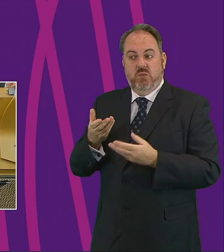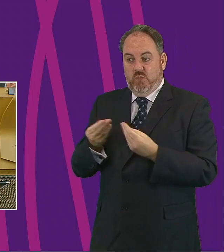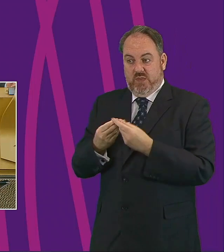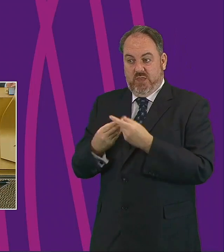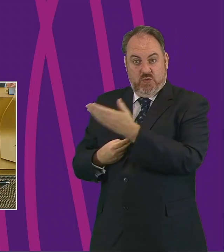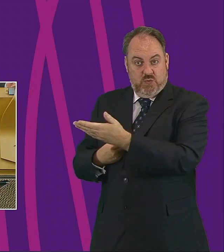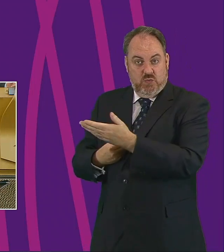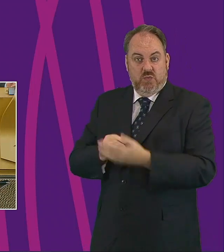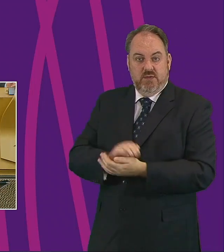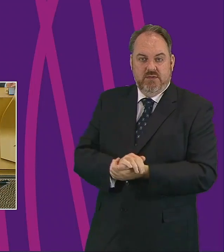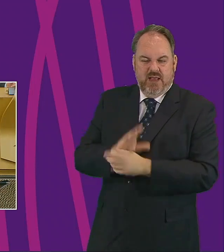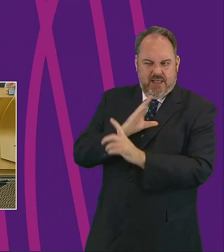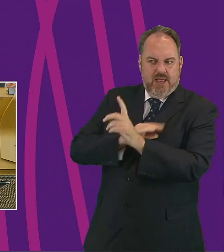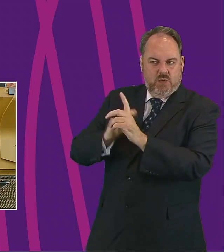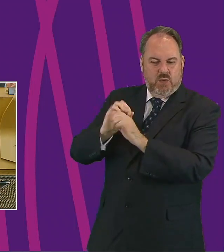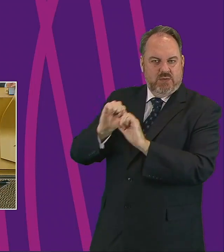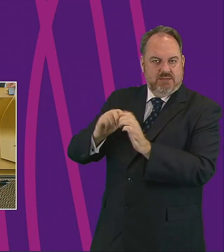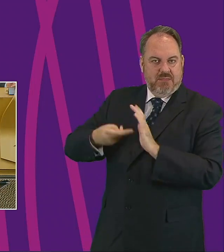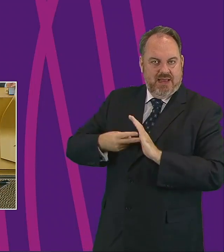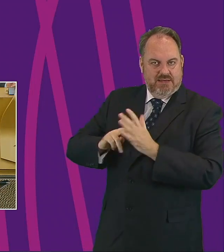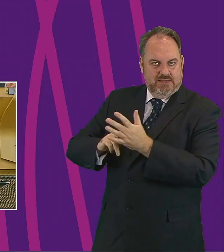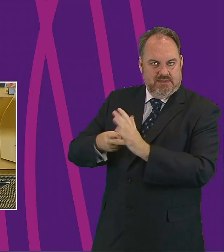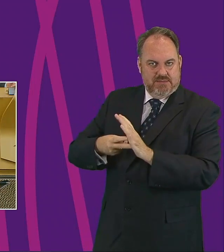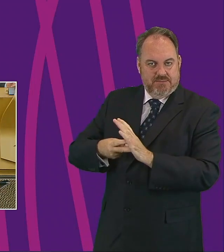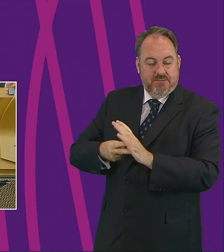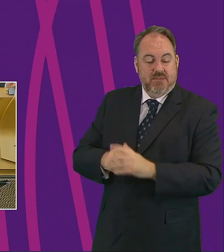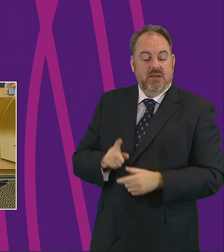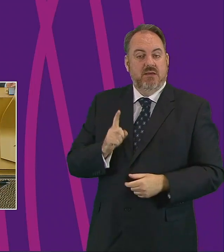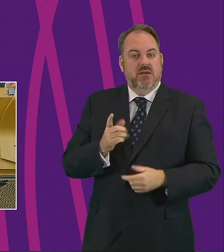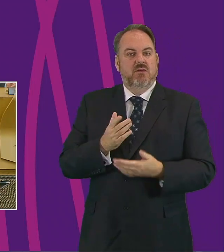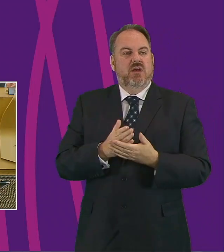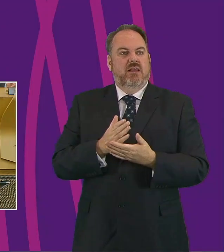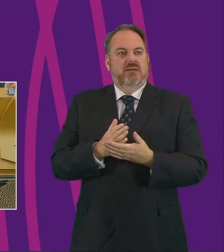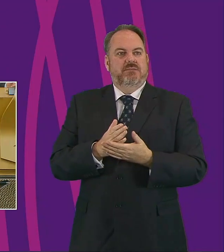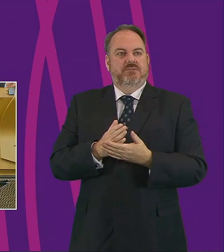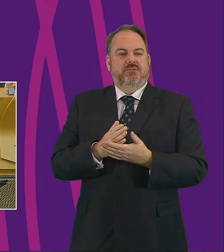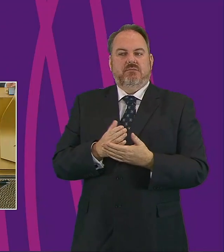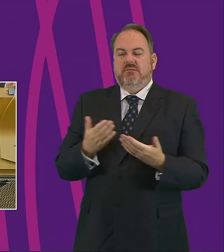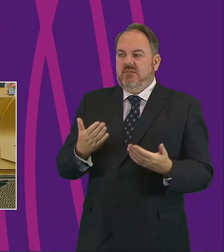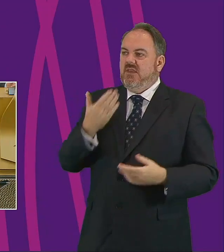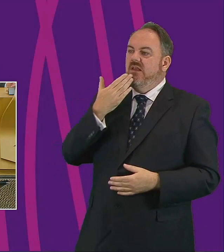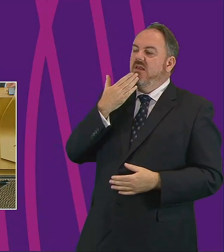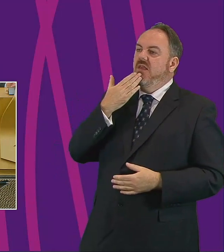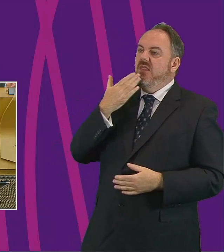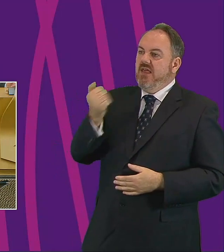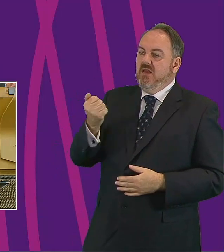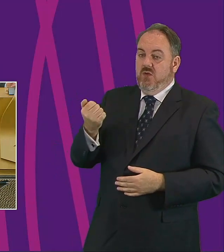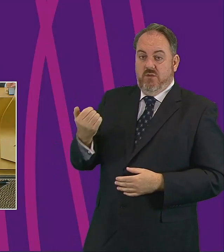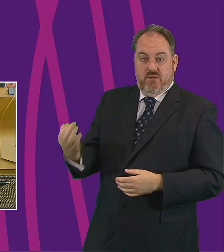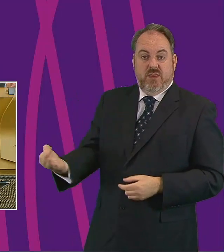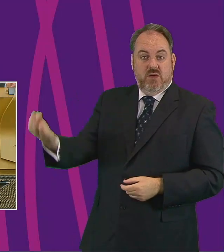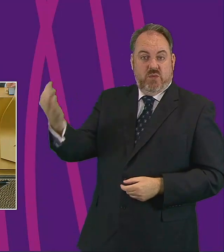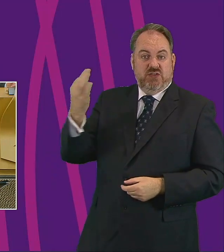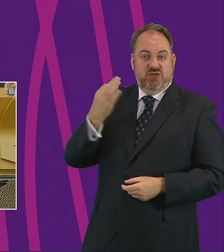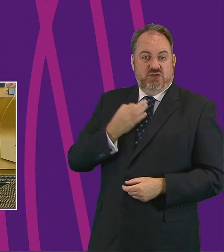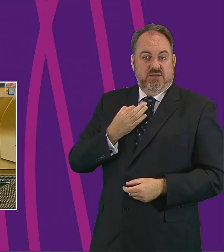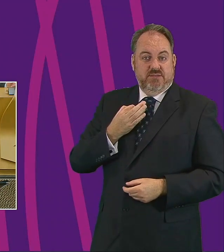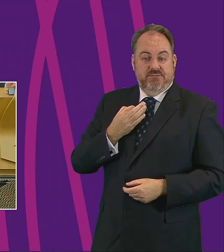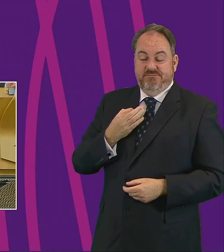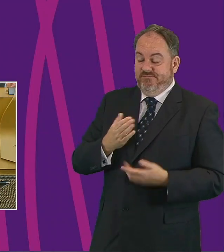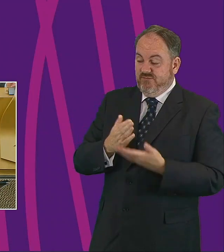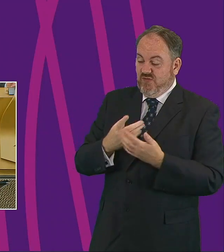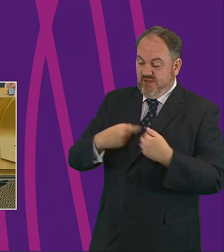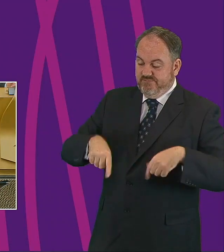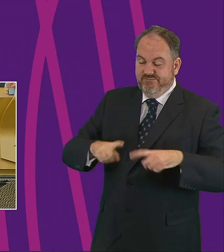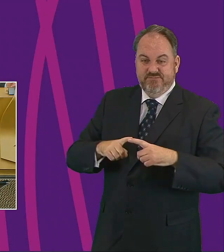that. But I'm grateful, although I don't know that that's the right word, to Alison Johnson for raising this issue today. Like probably most people